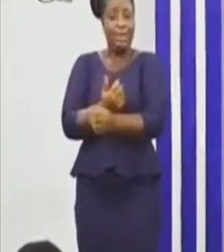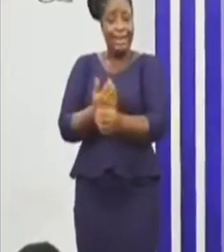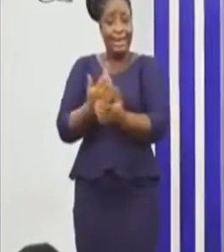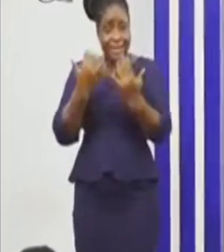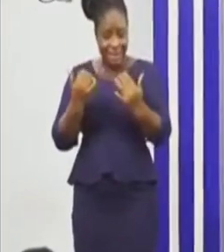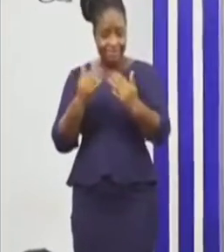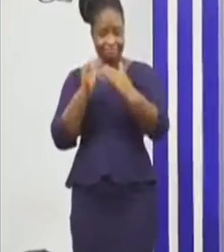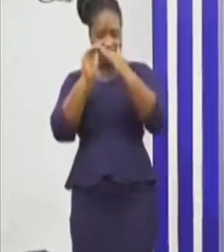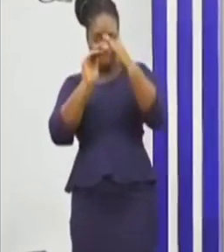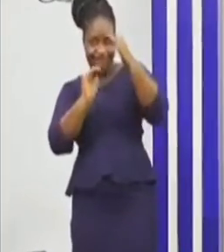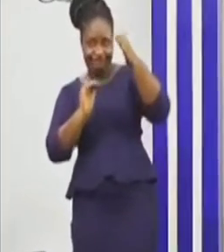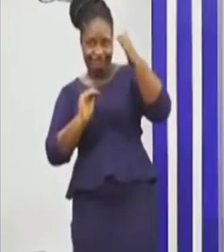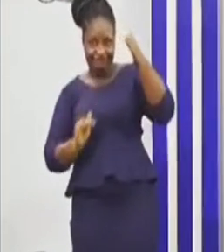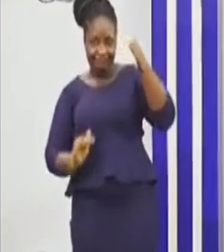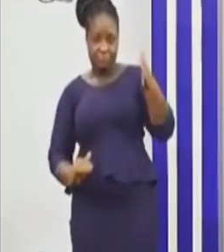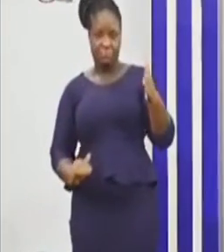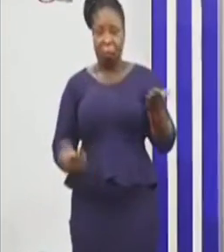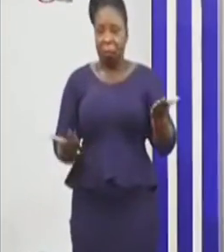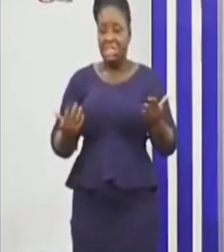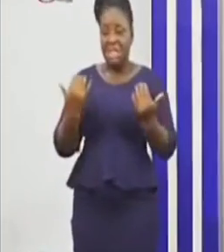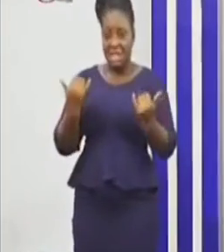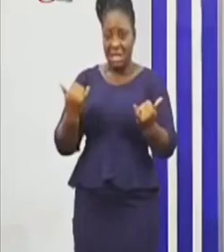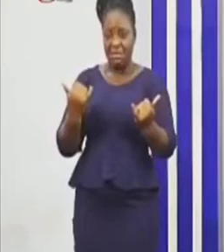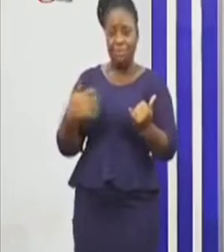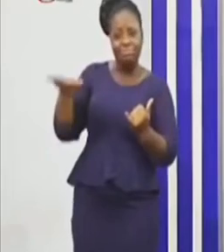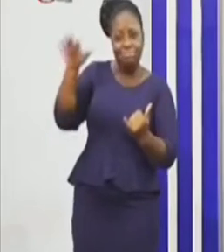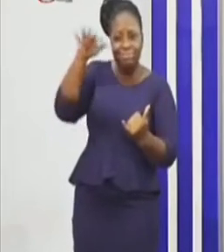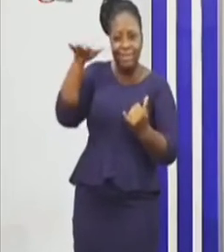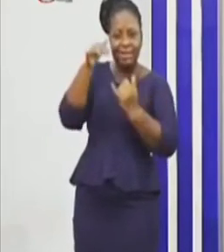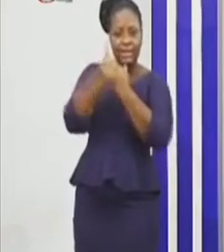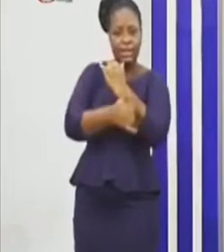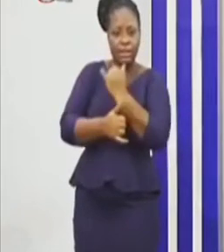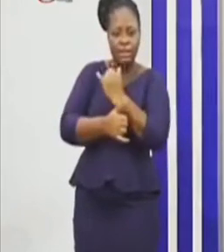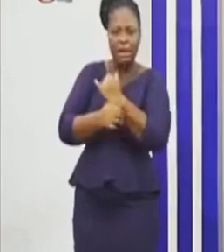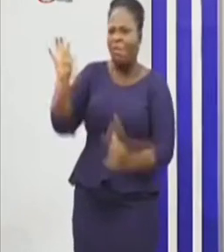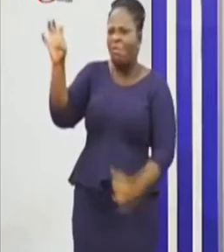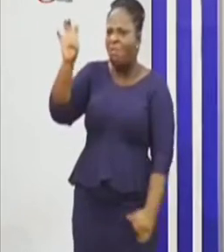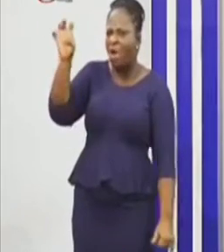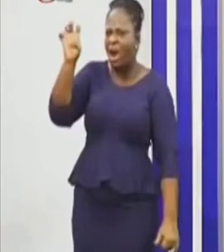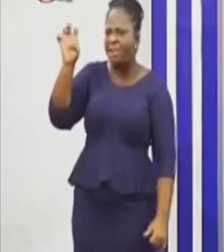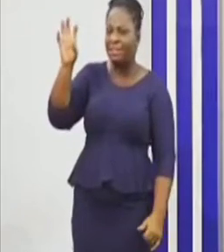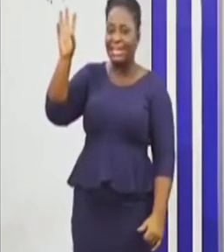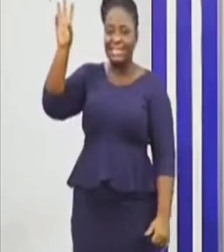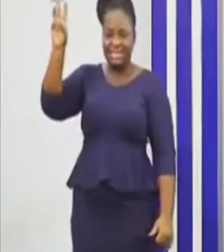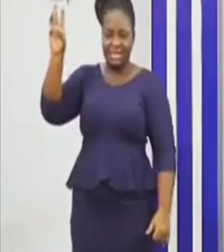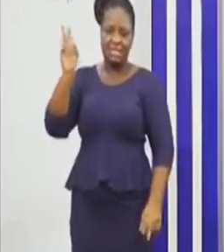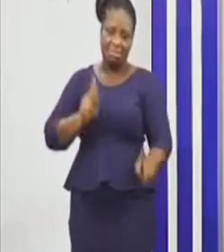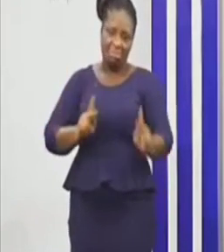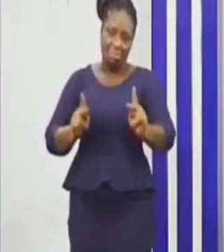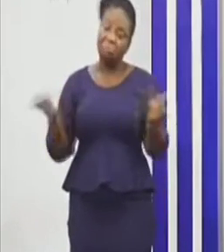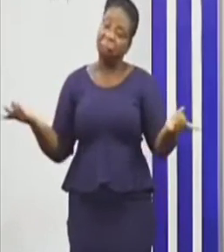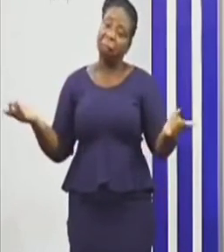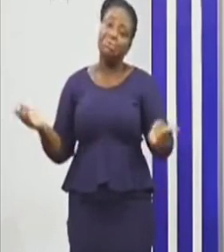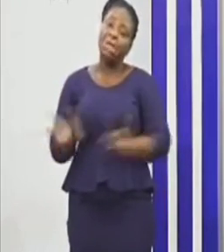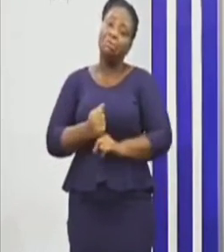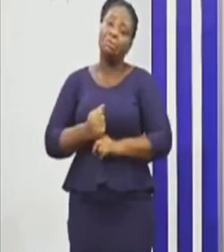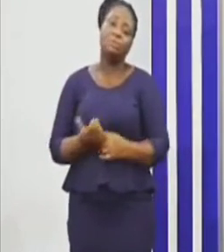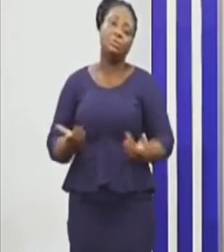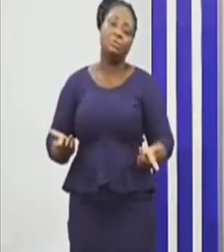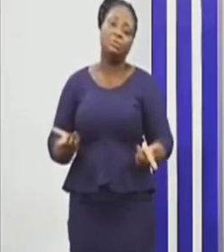breakdown is as follows. So far around the country, 406 persons have been arrested.